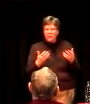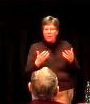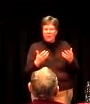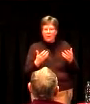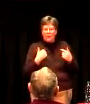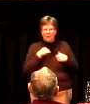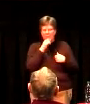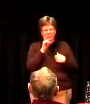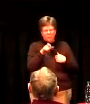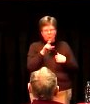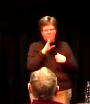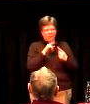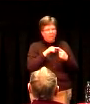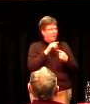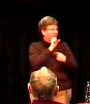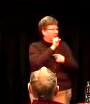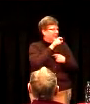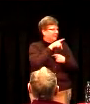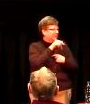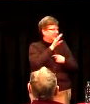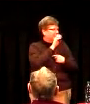I'm not supposed to talk about the space race,